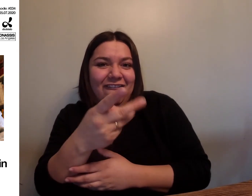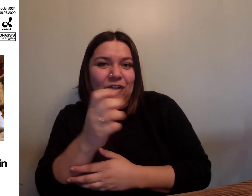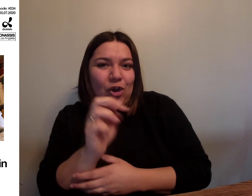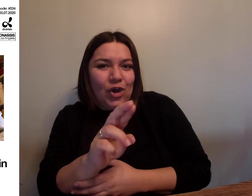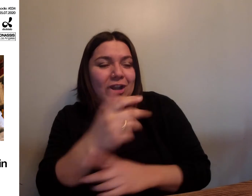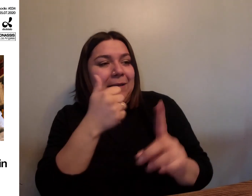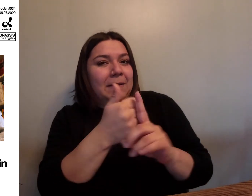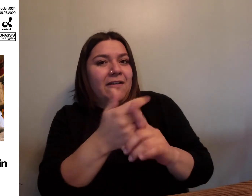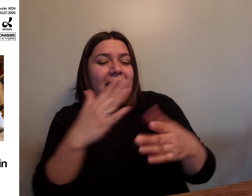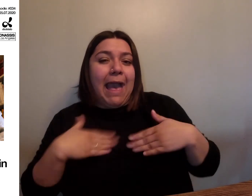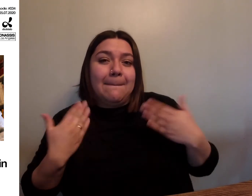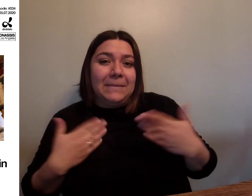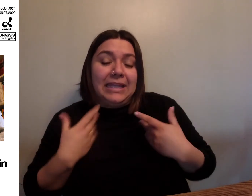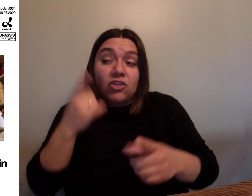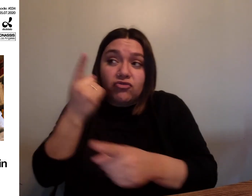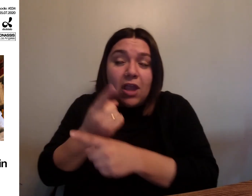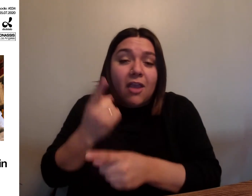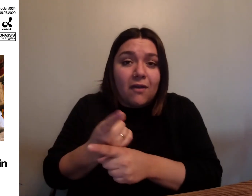Yeah.